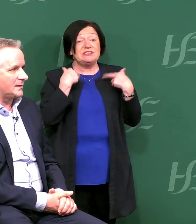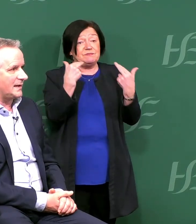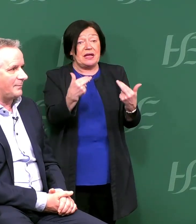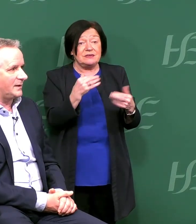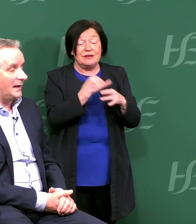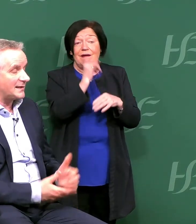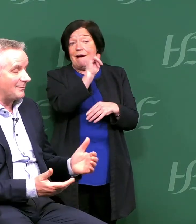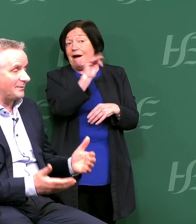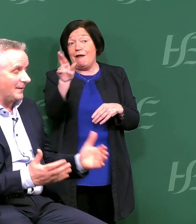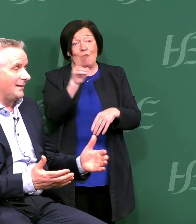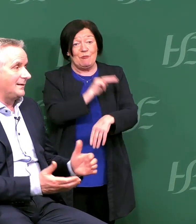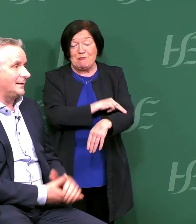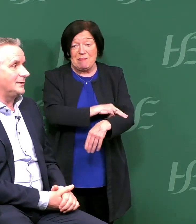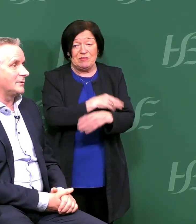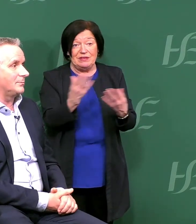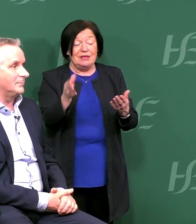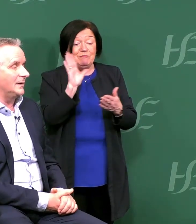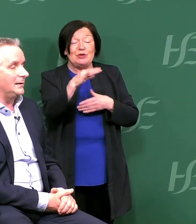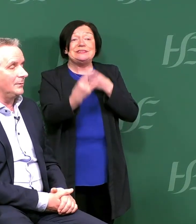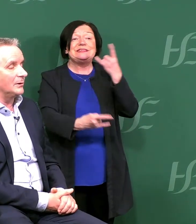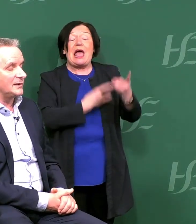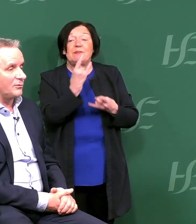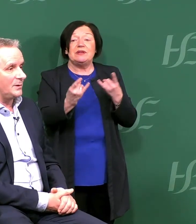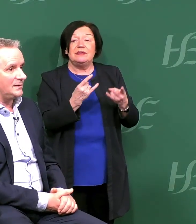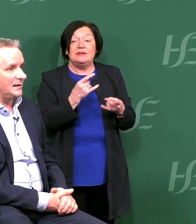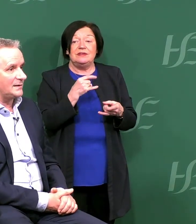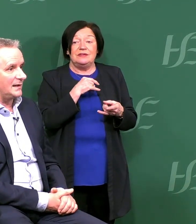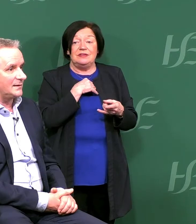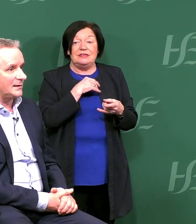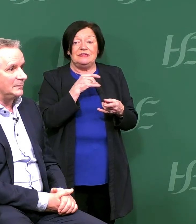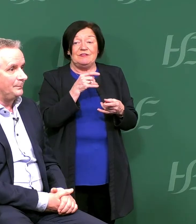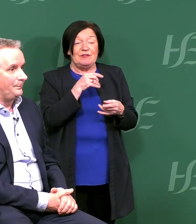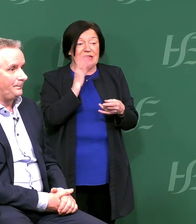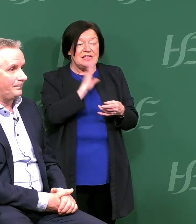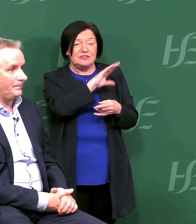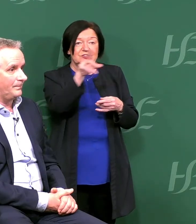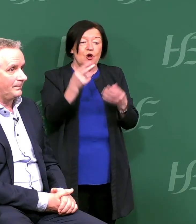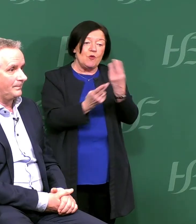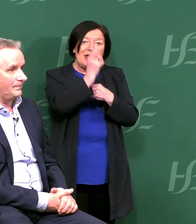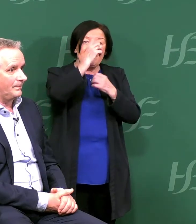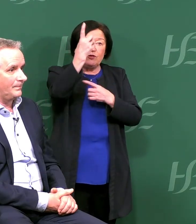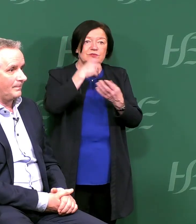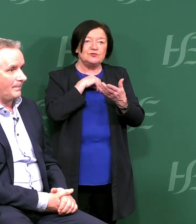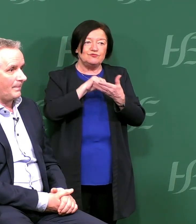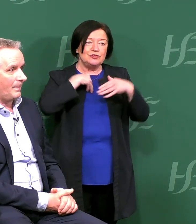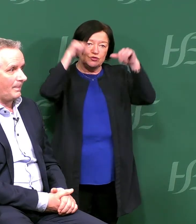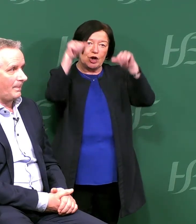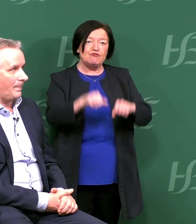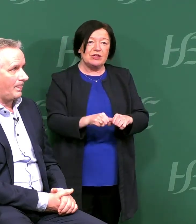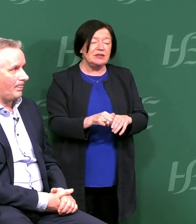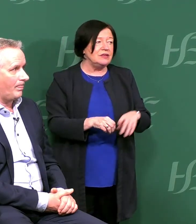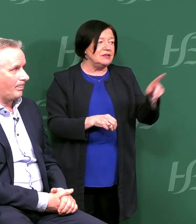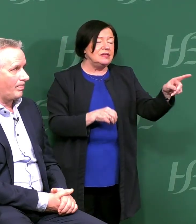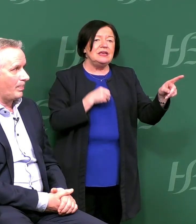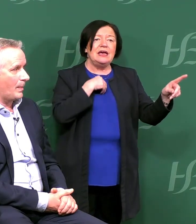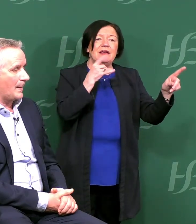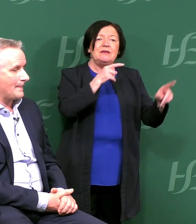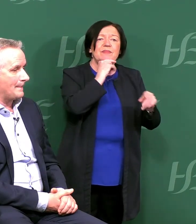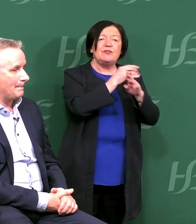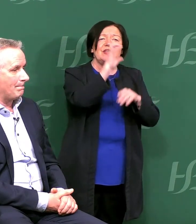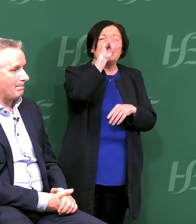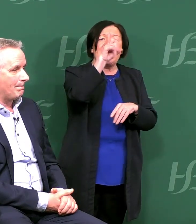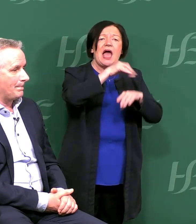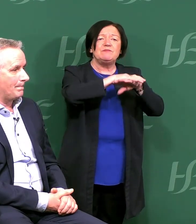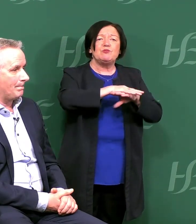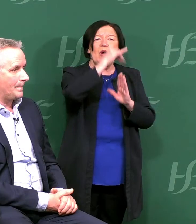relation process has to happen. I just really urge everybody to let's get this home. Can I maybe just say something about the CAMS waiting